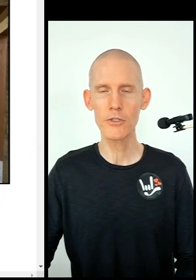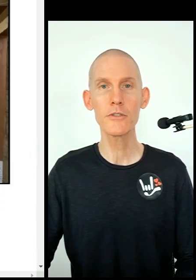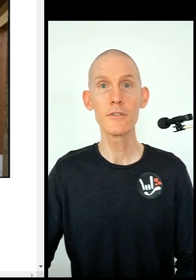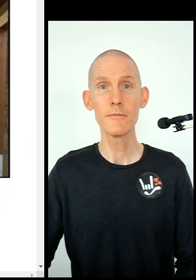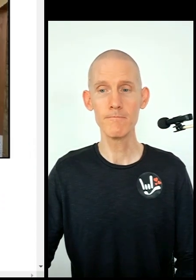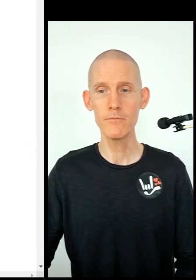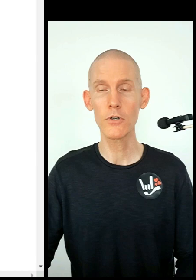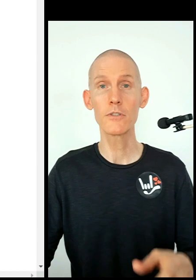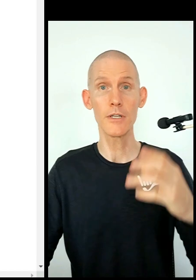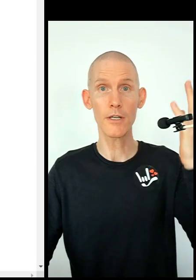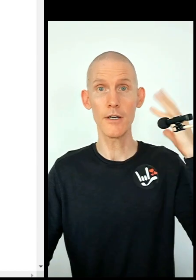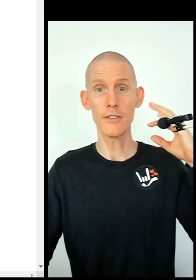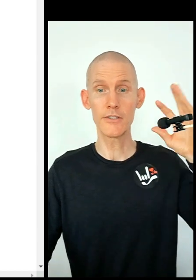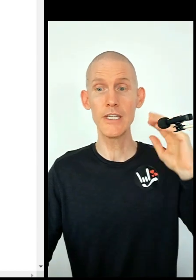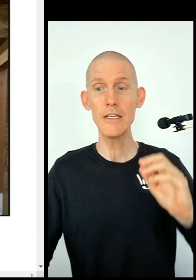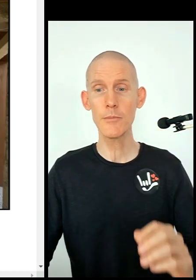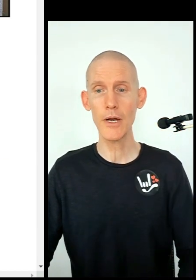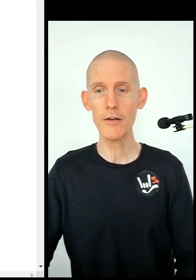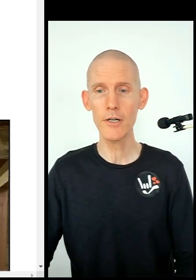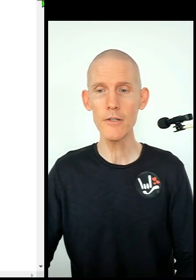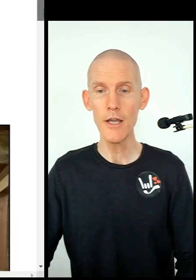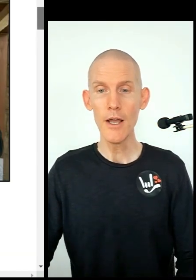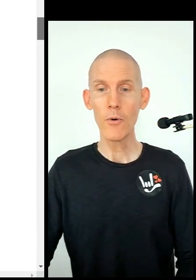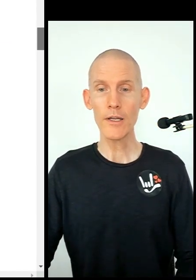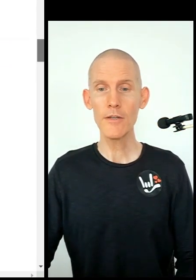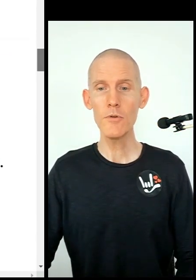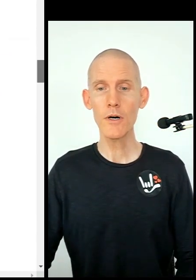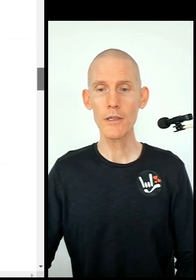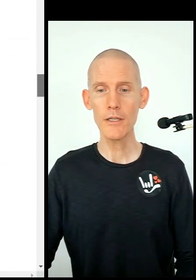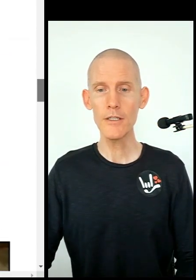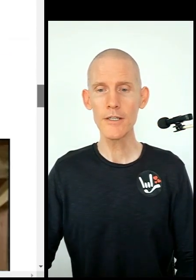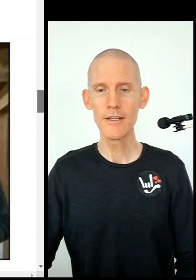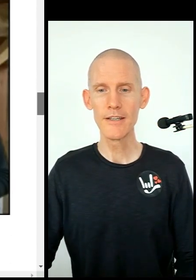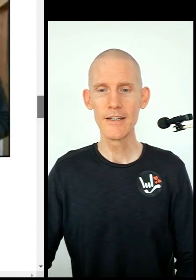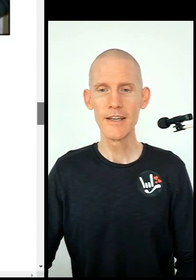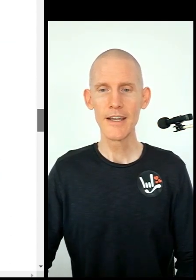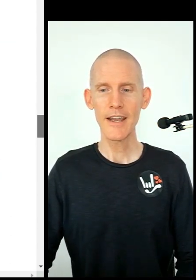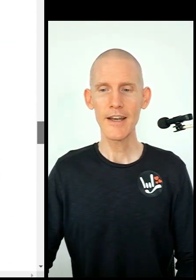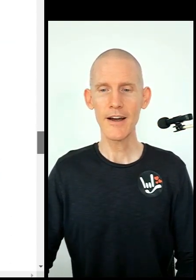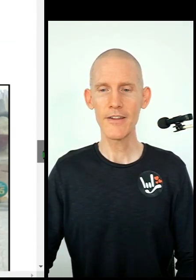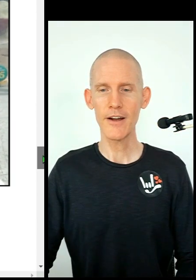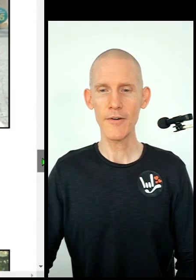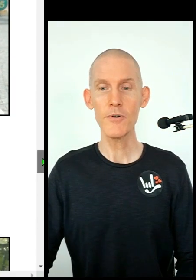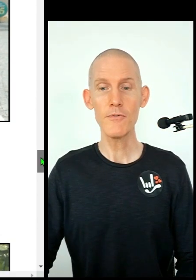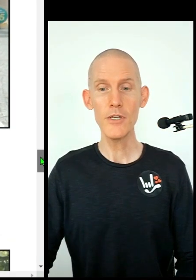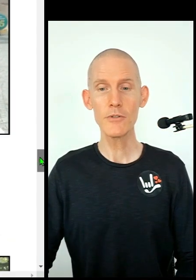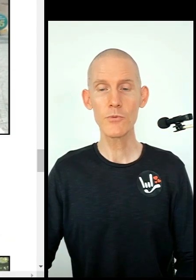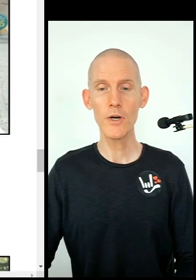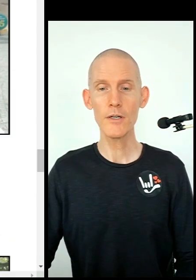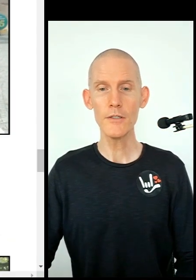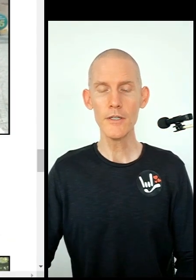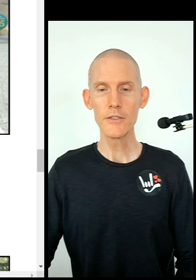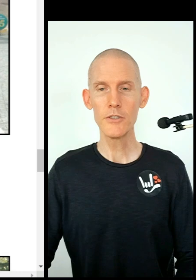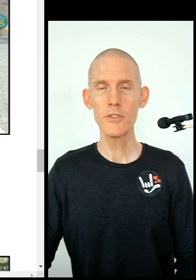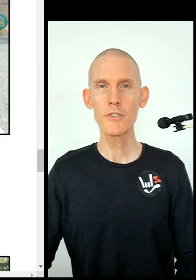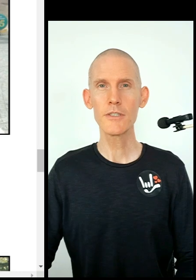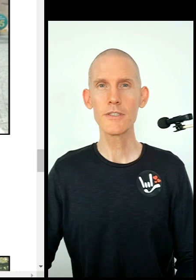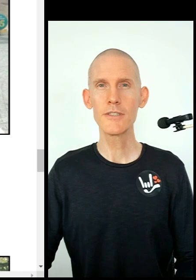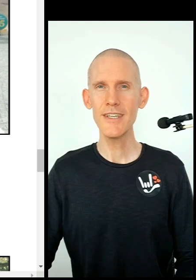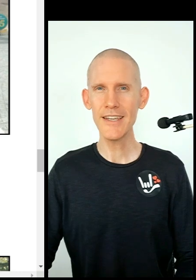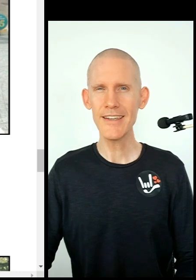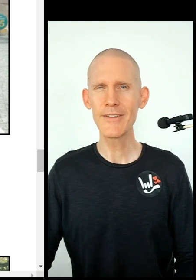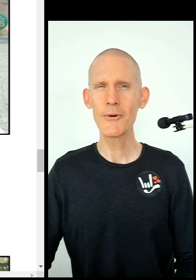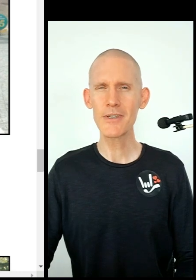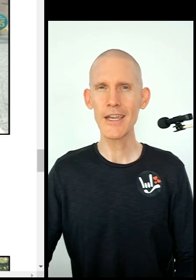some pictures, or it's the scene in the background. Well, I give you a link, often a video as well, to